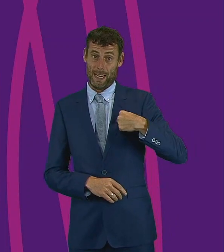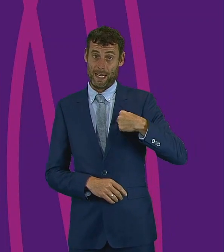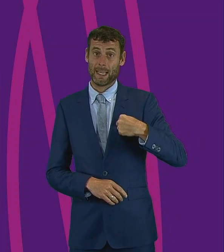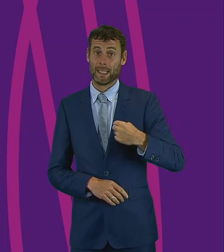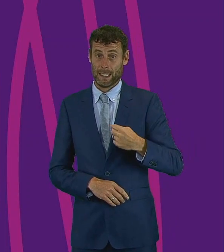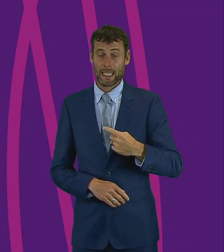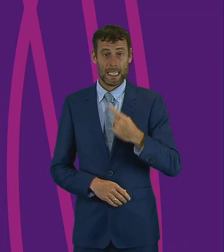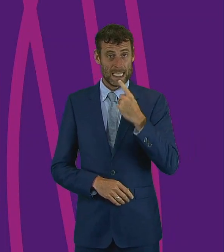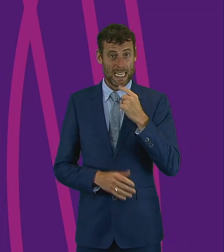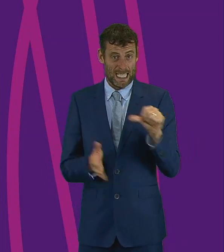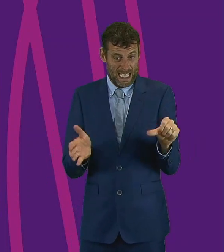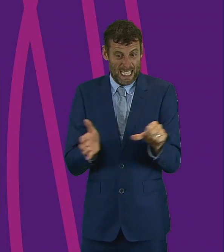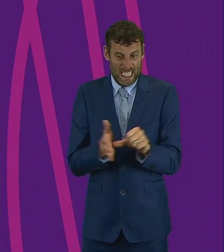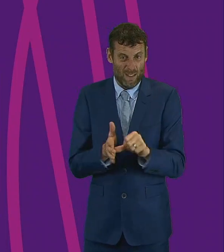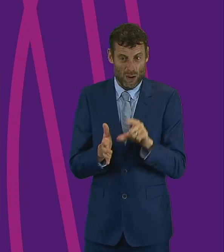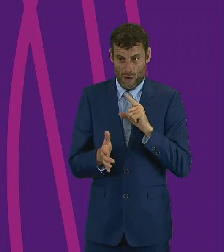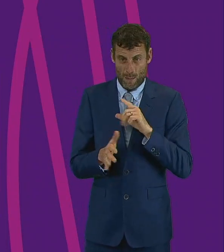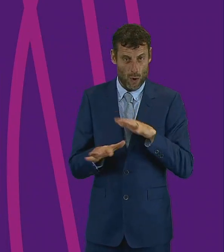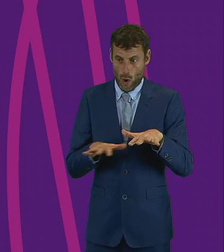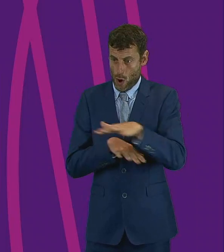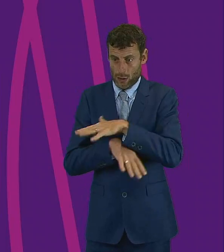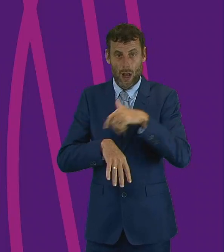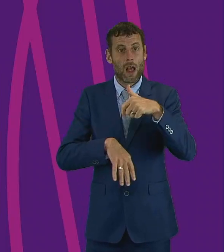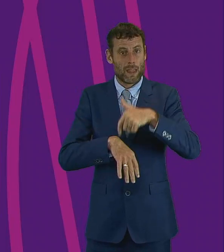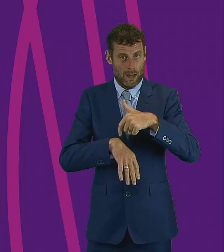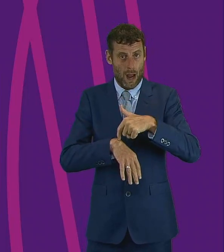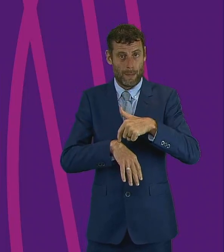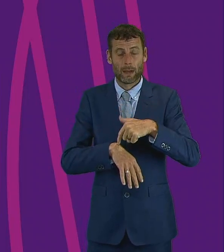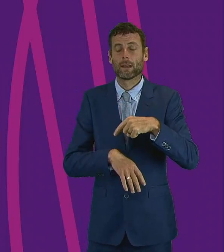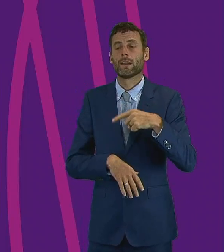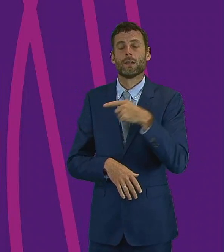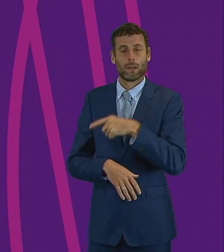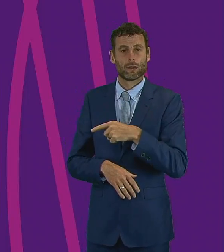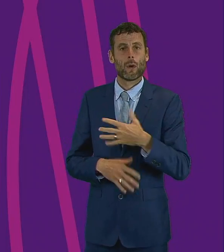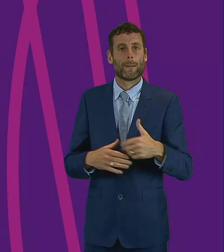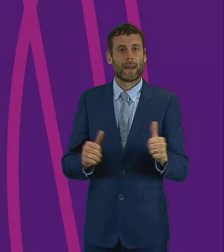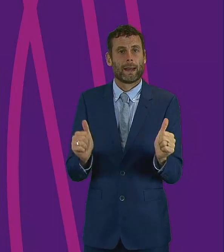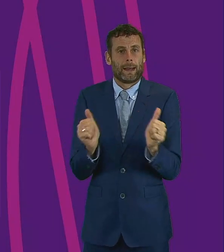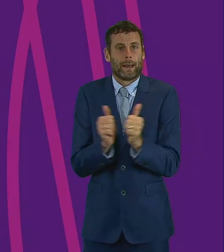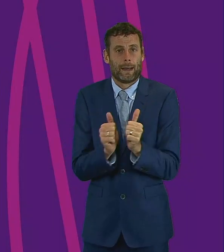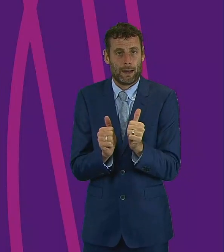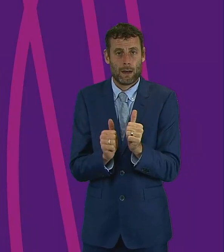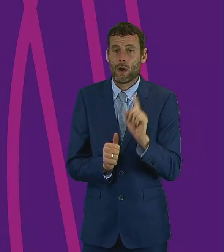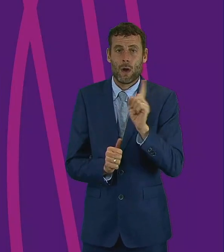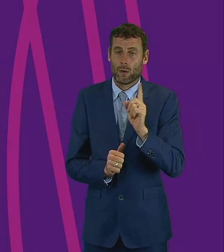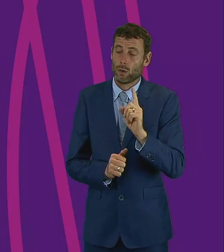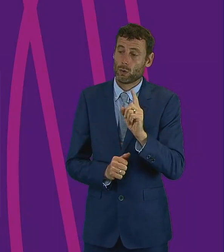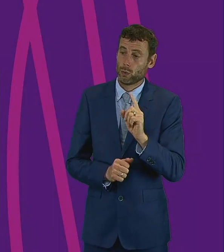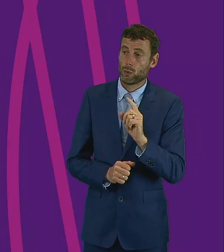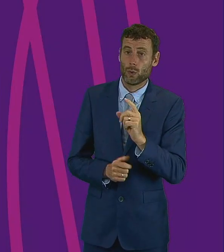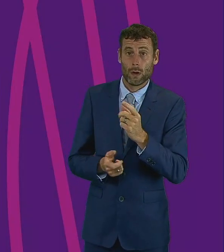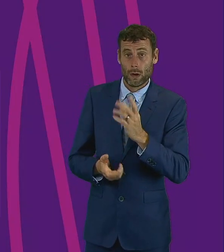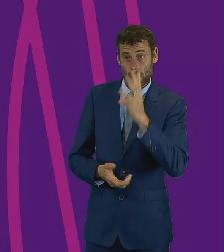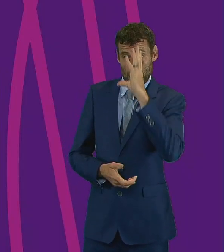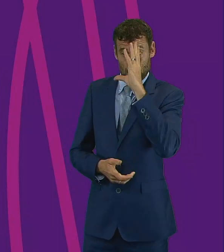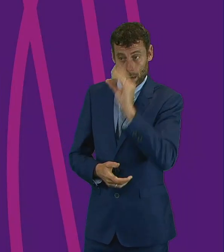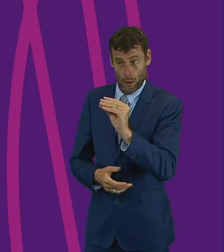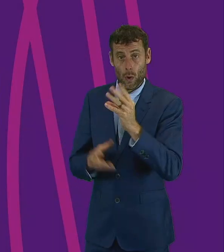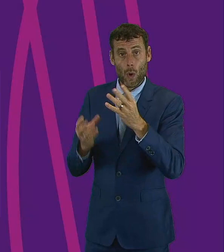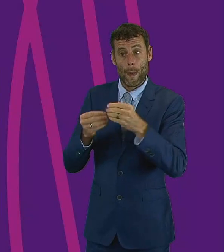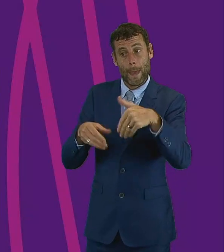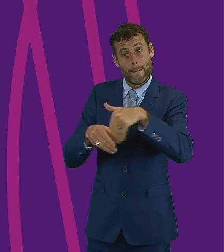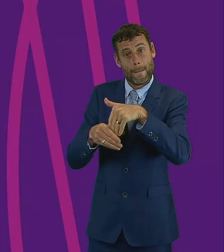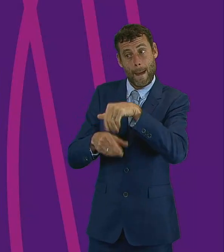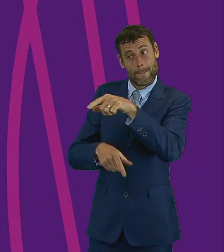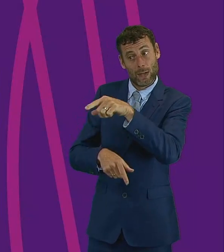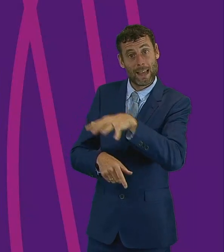because of the timing, and the government offered members from the affected region a chance to discuss the restrictions last night